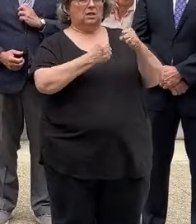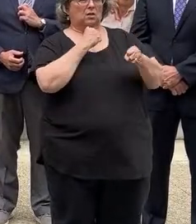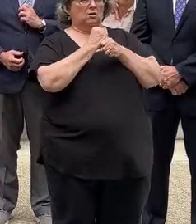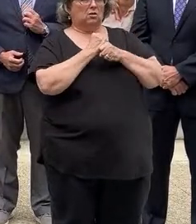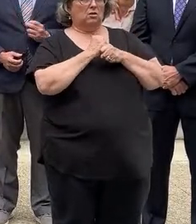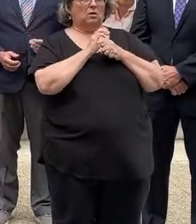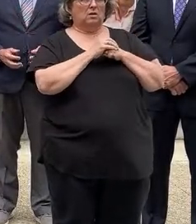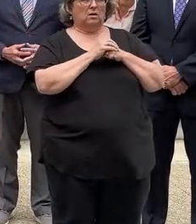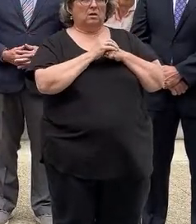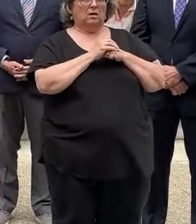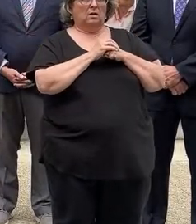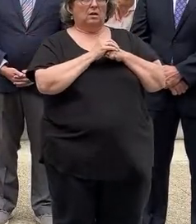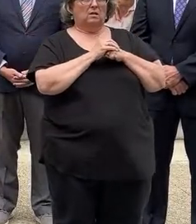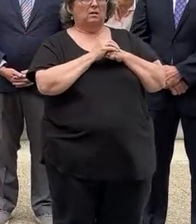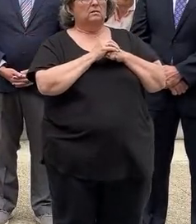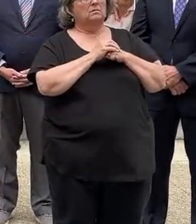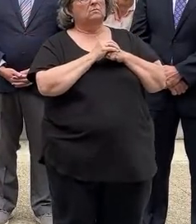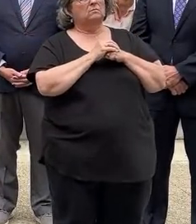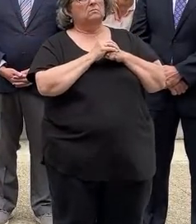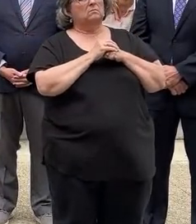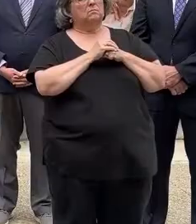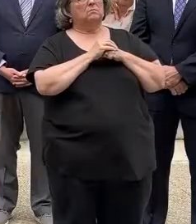year's